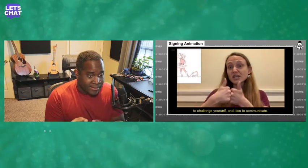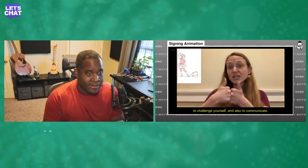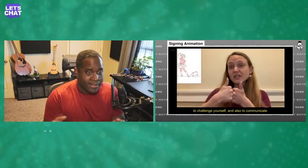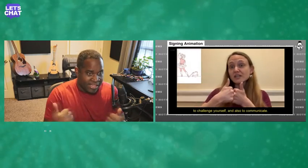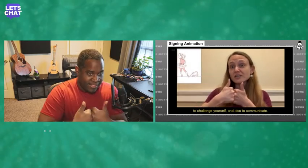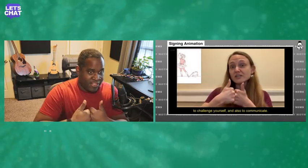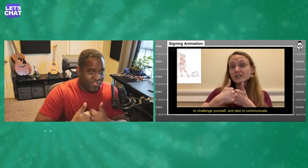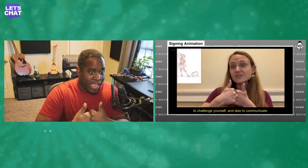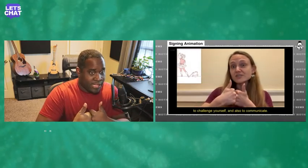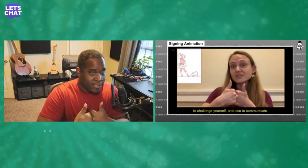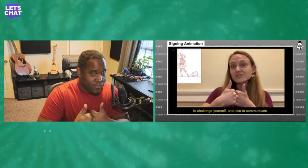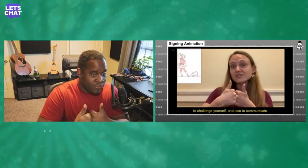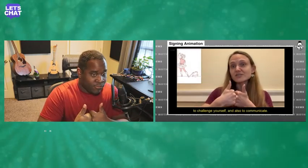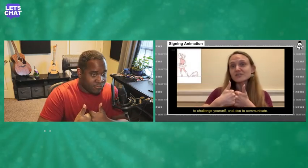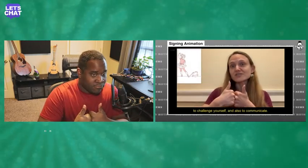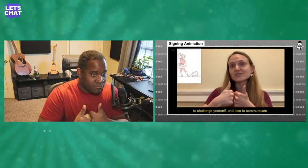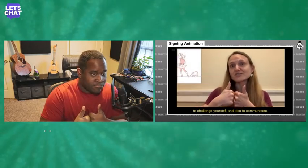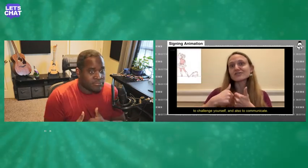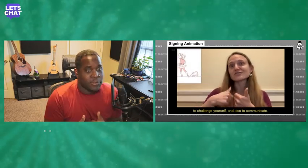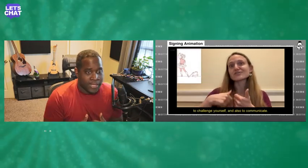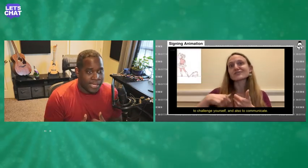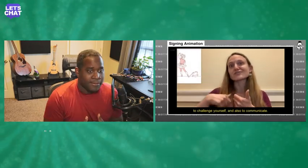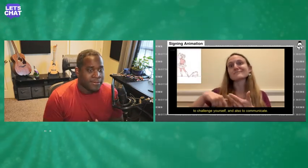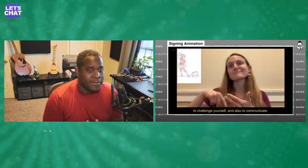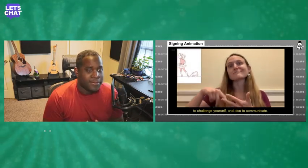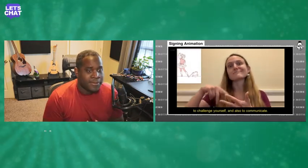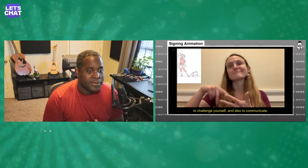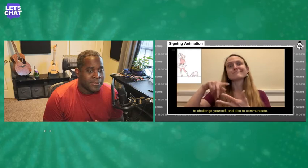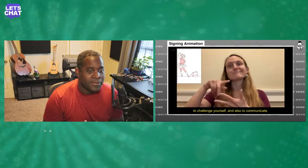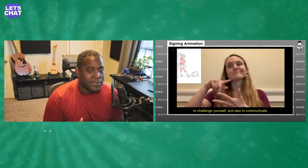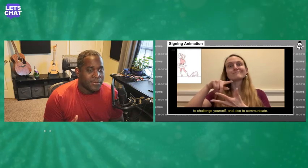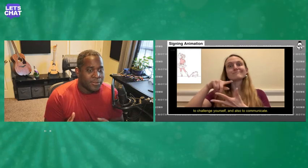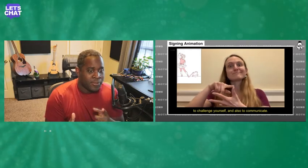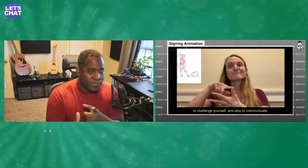Second, it's a challenge. Okay.